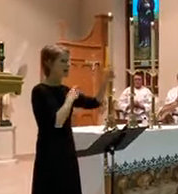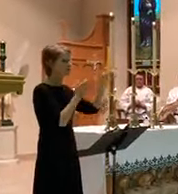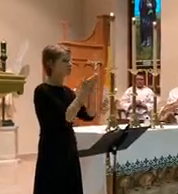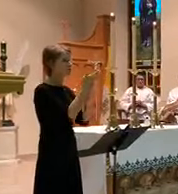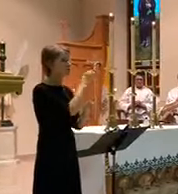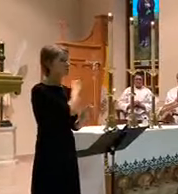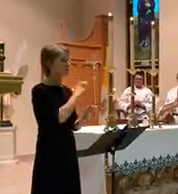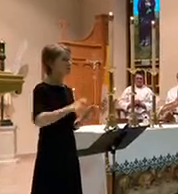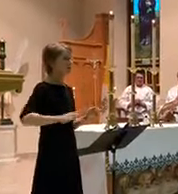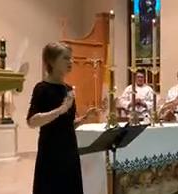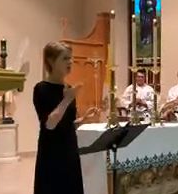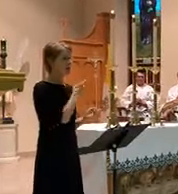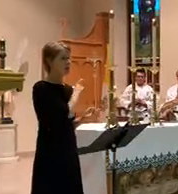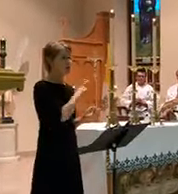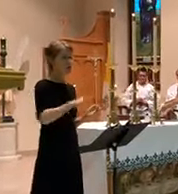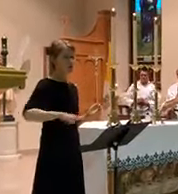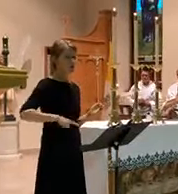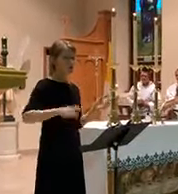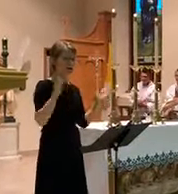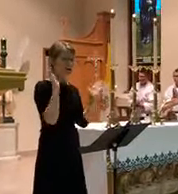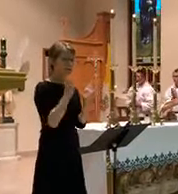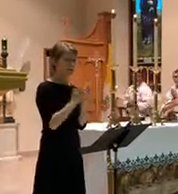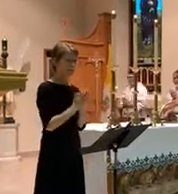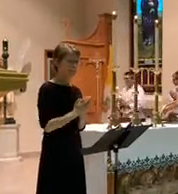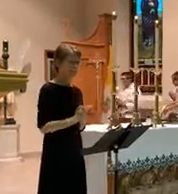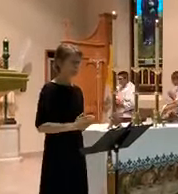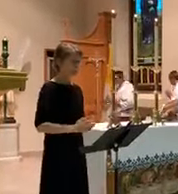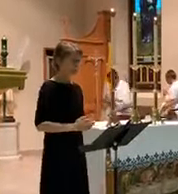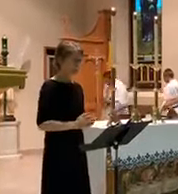Lord. Please be seated.